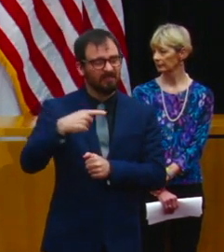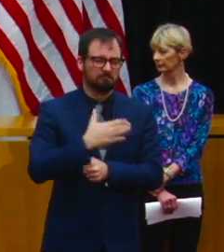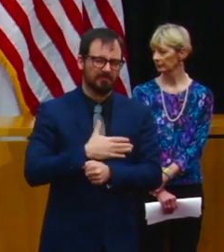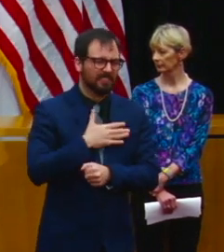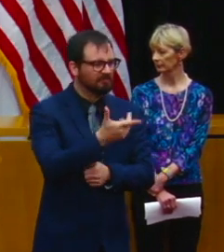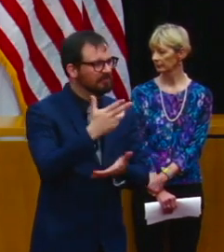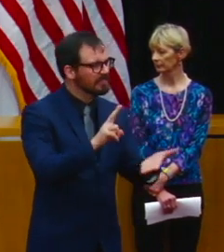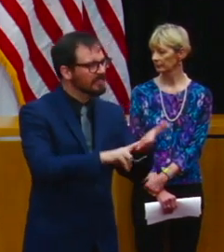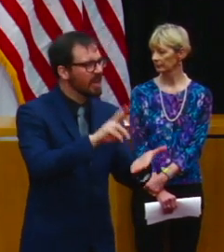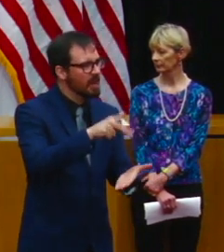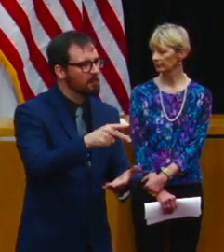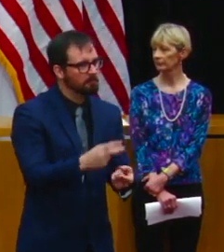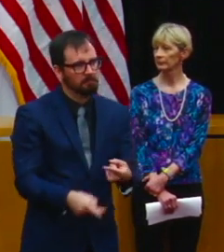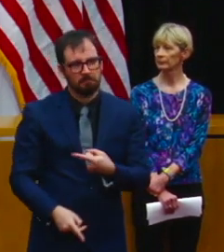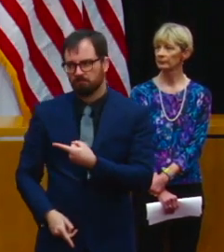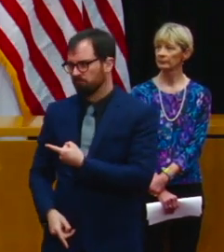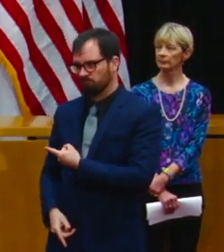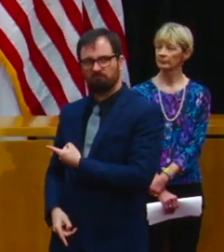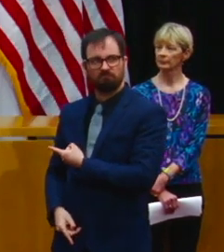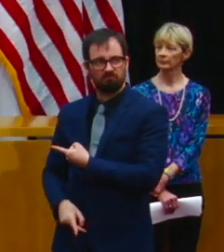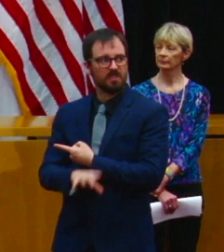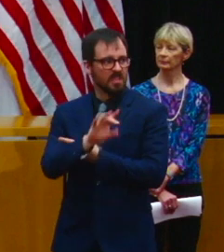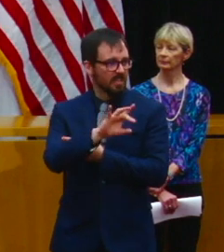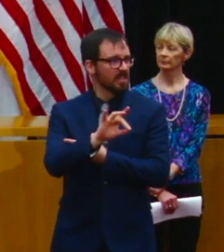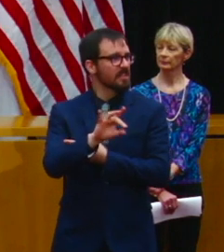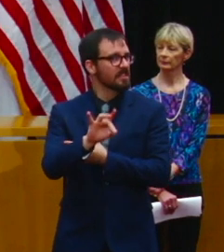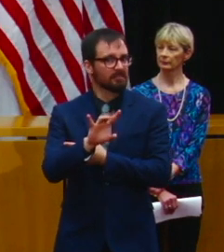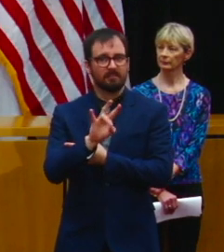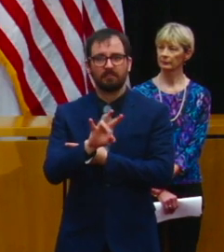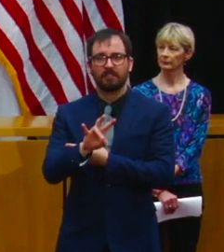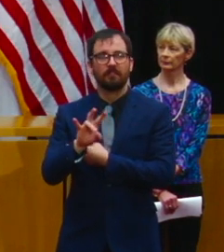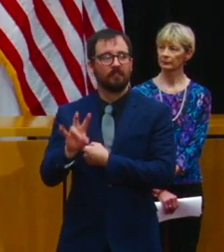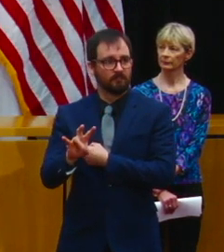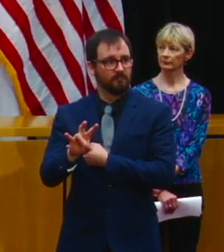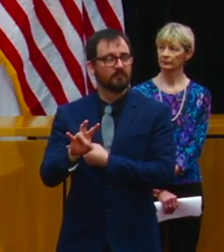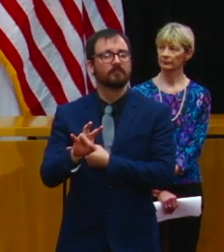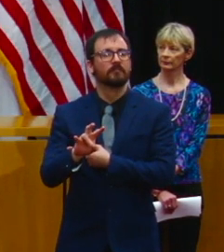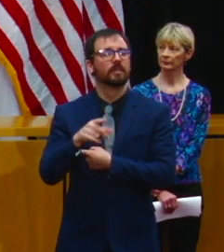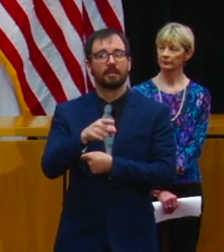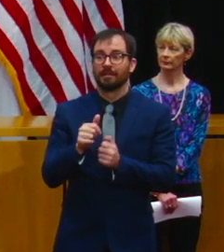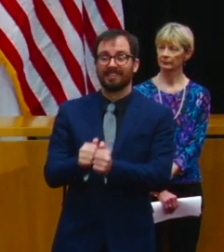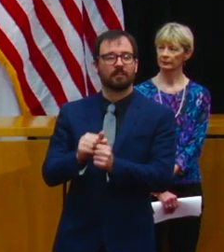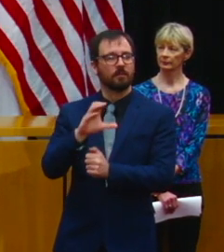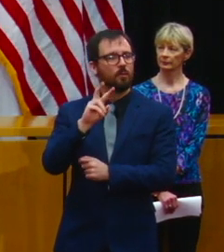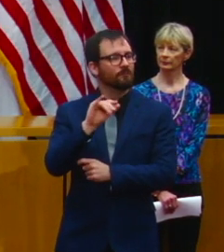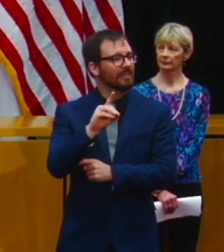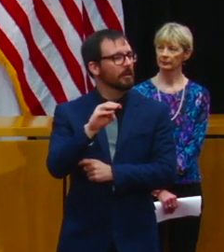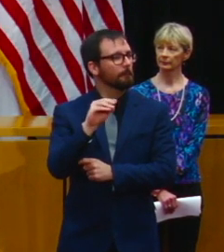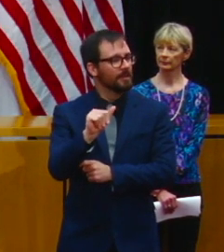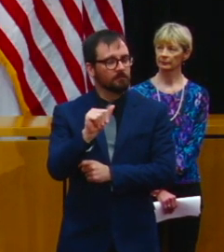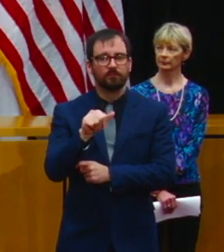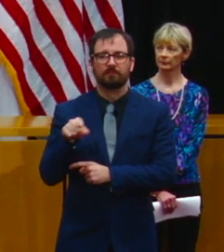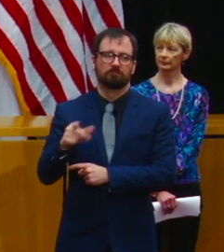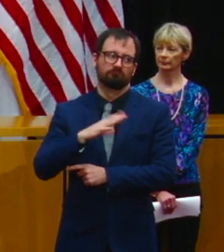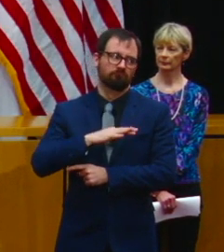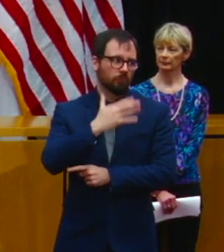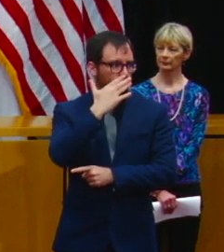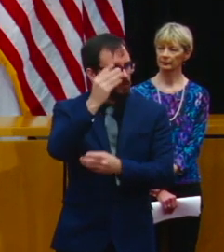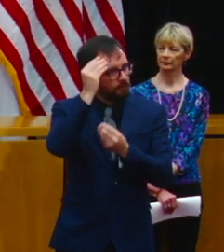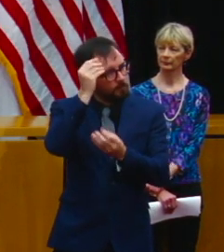888-777 and continue to get your news from trusted sources like local news, newspapers, and official channels like